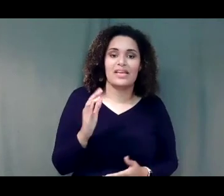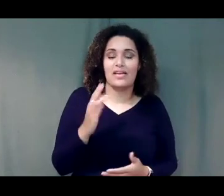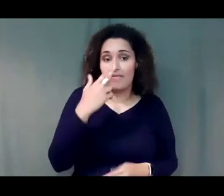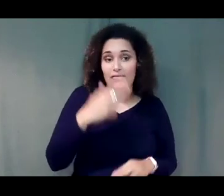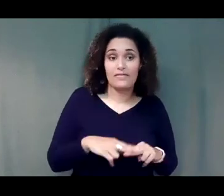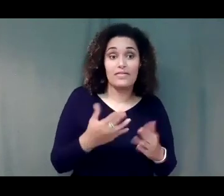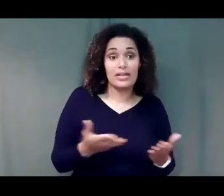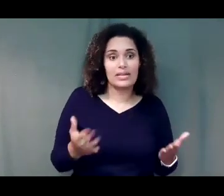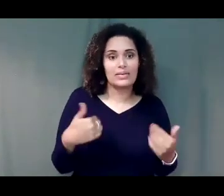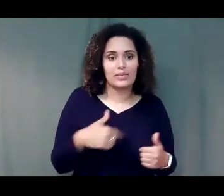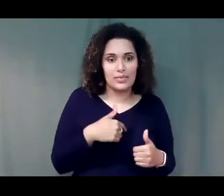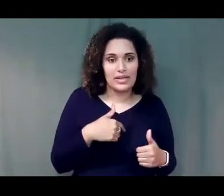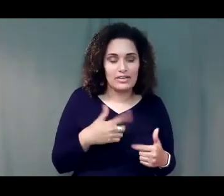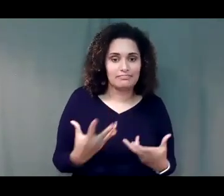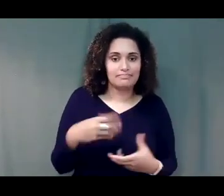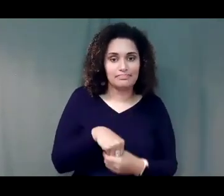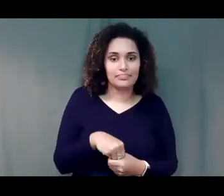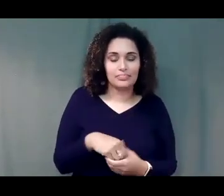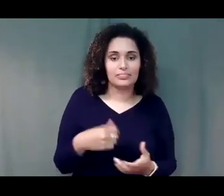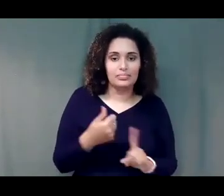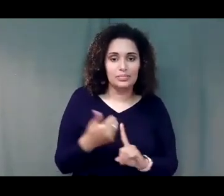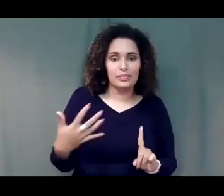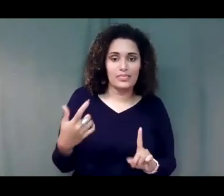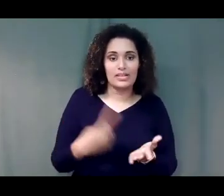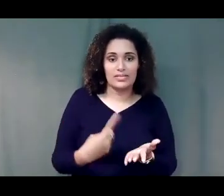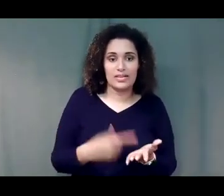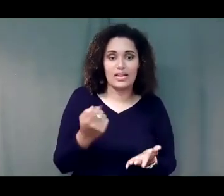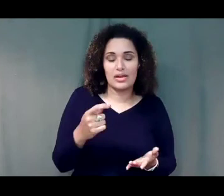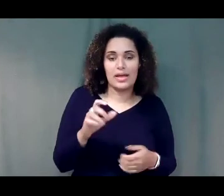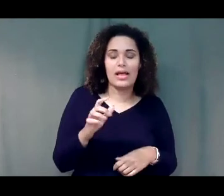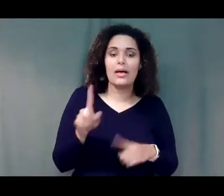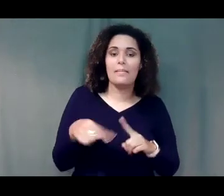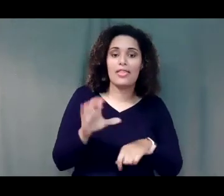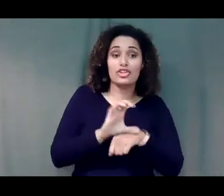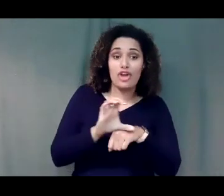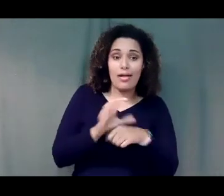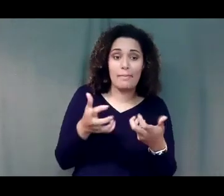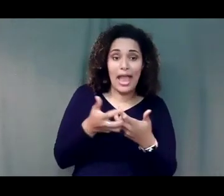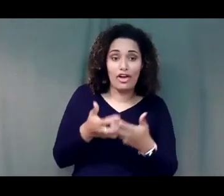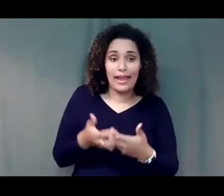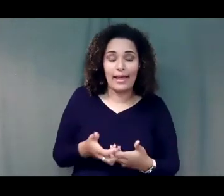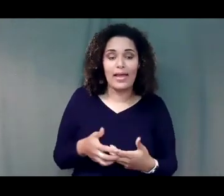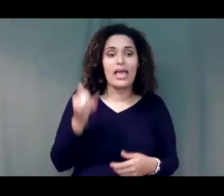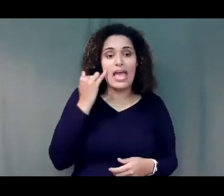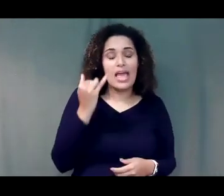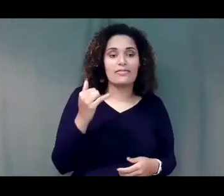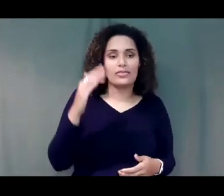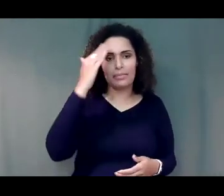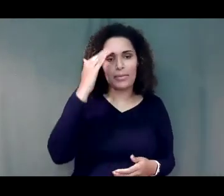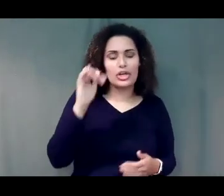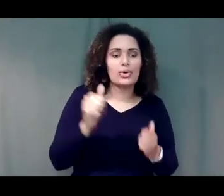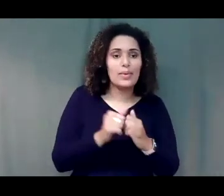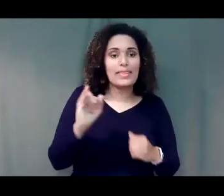talked a little bit about it already, is this chocolate pairing. So if you're familiar with Gingy chocolates, if